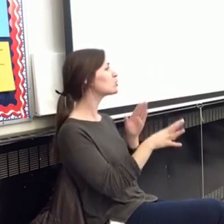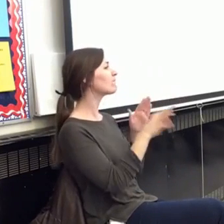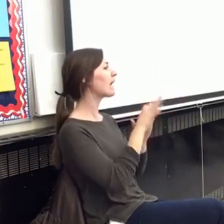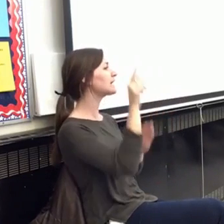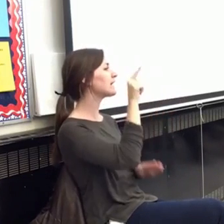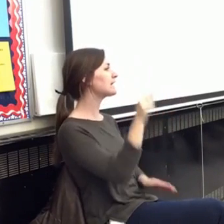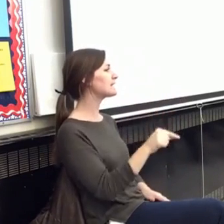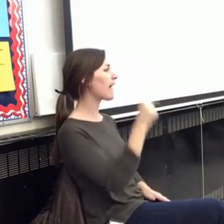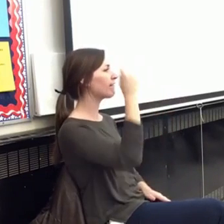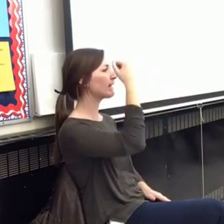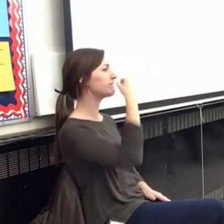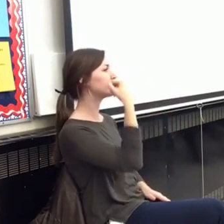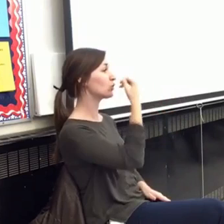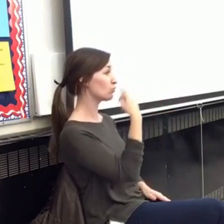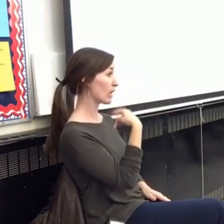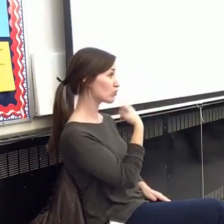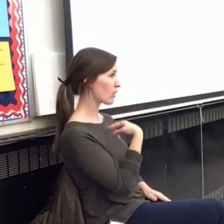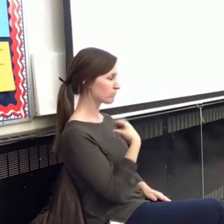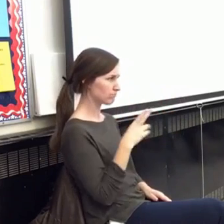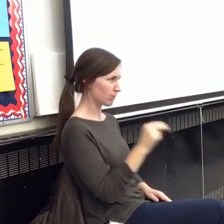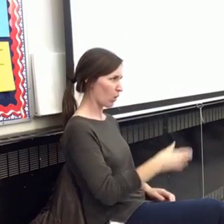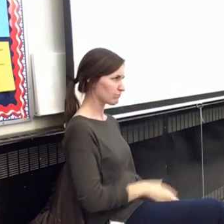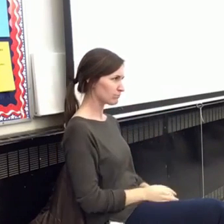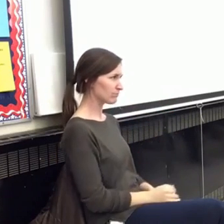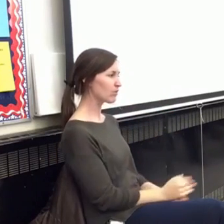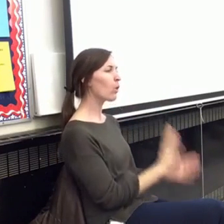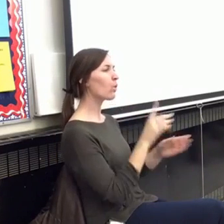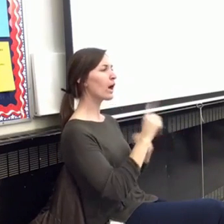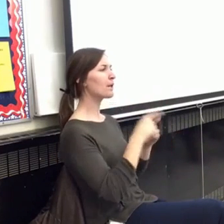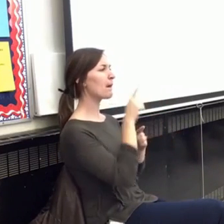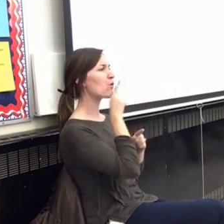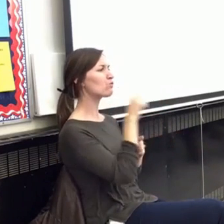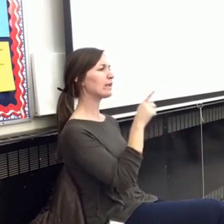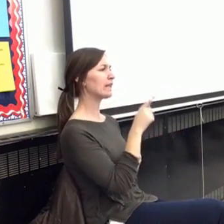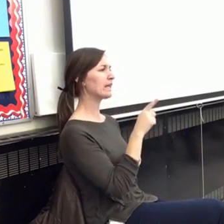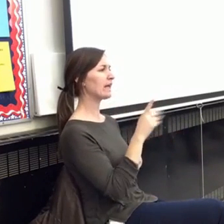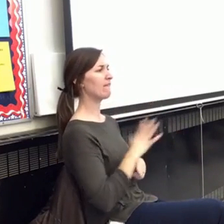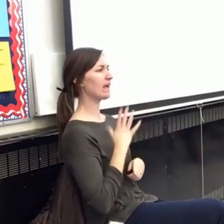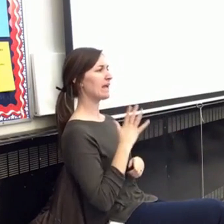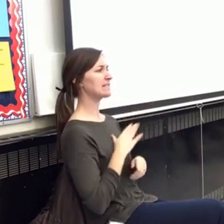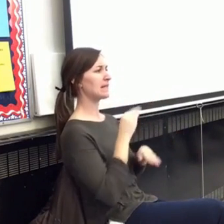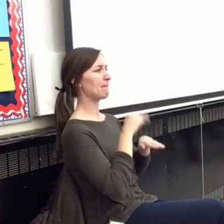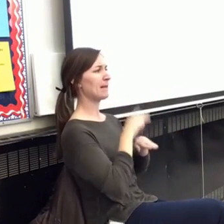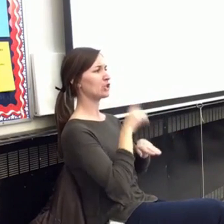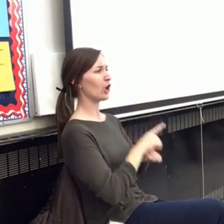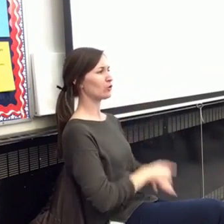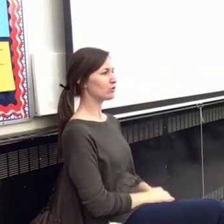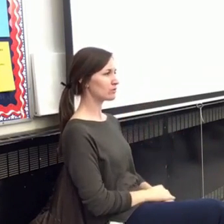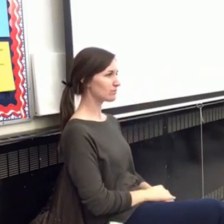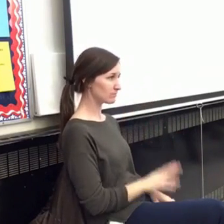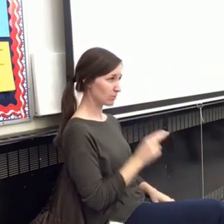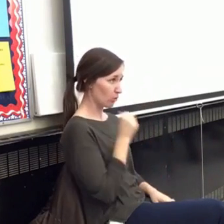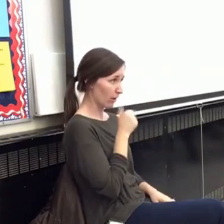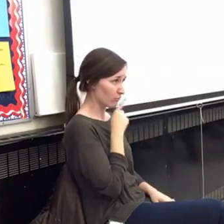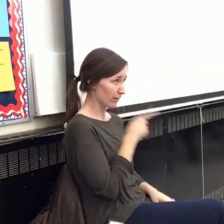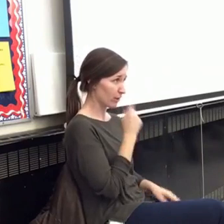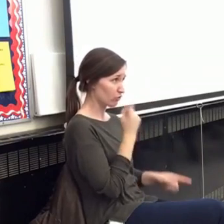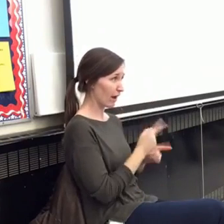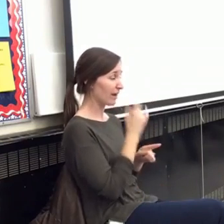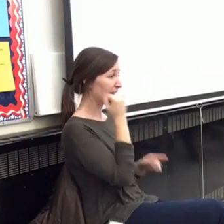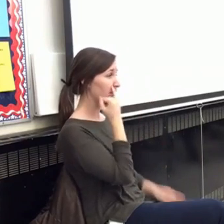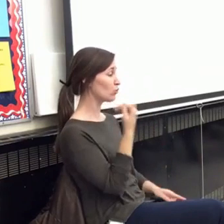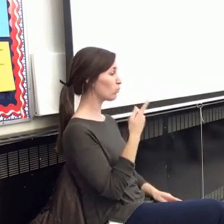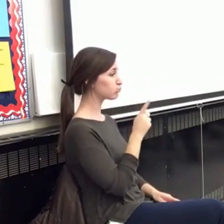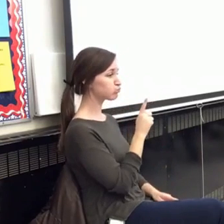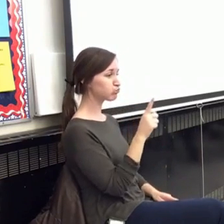restaurant? No. What about some really nice McDonald's? Not really, no. If you go throughout the